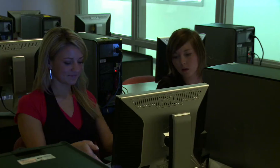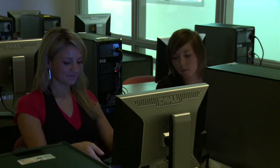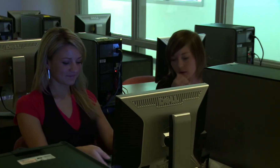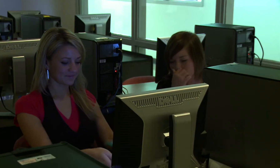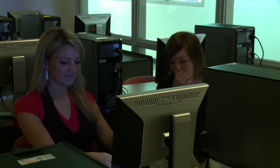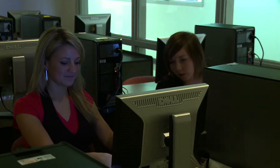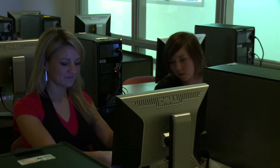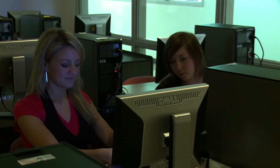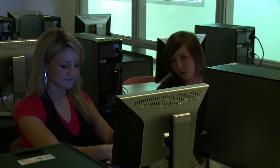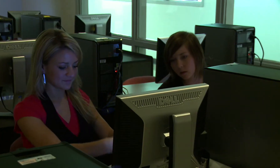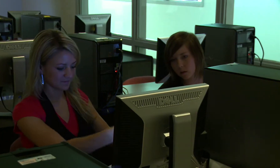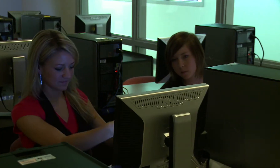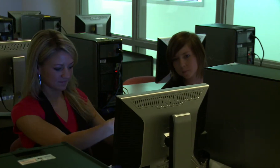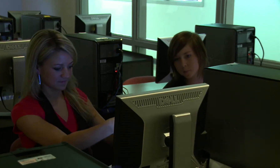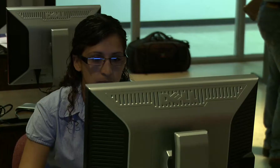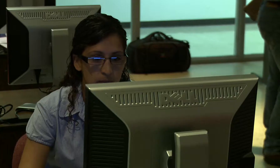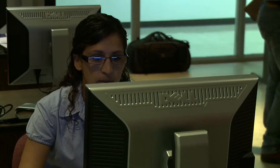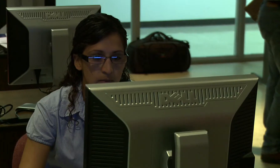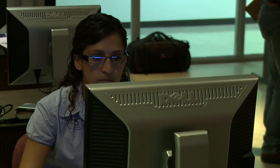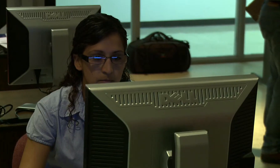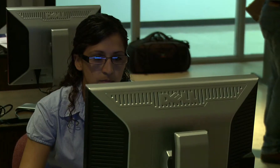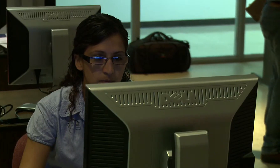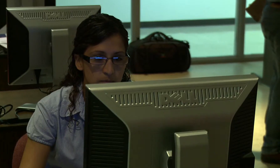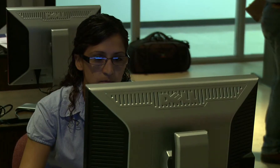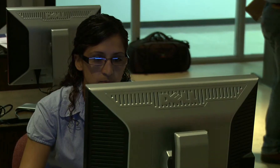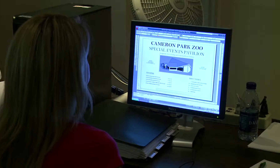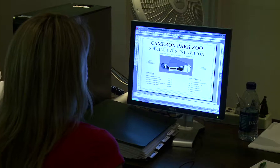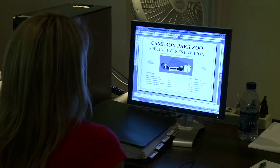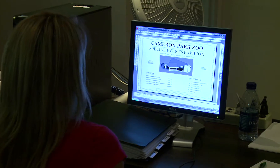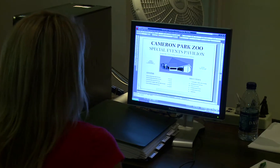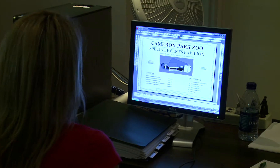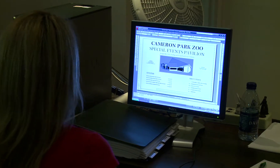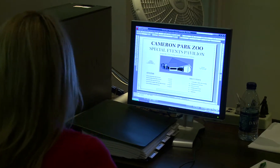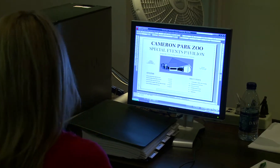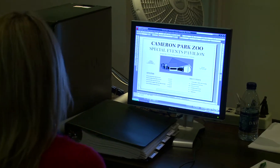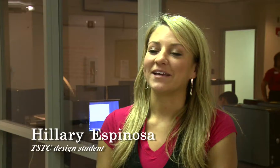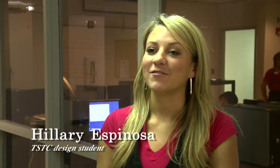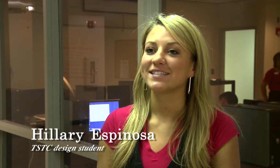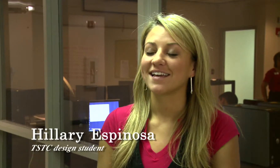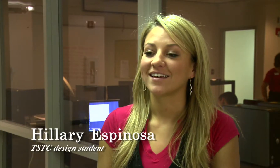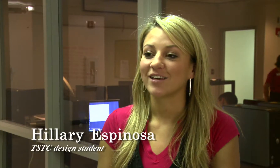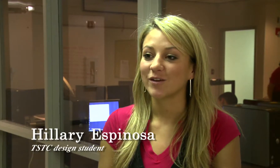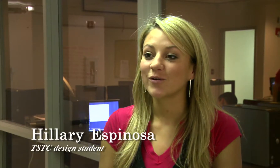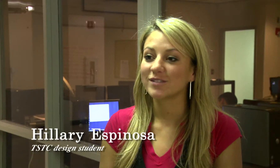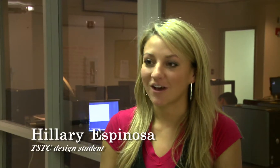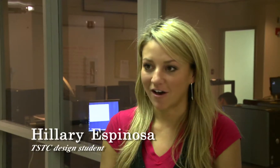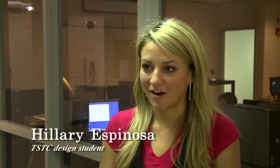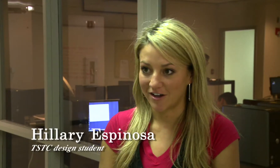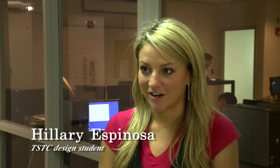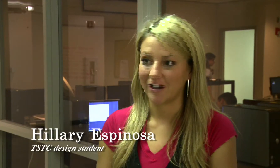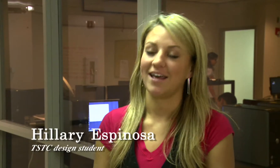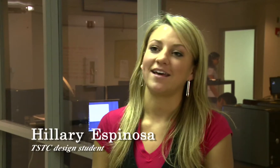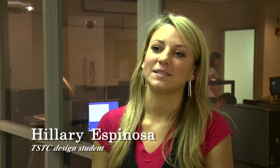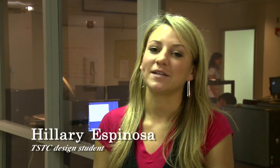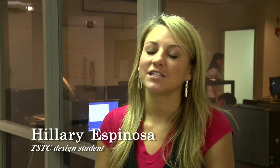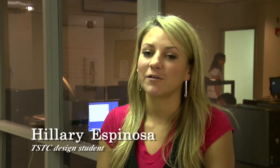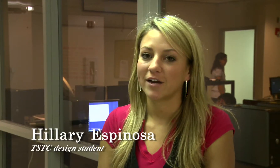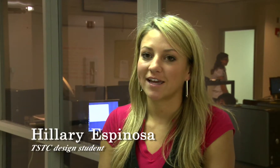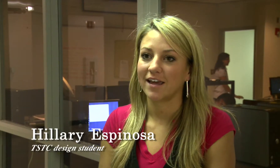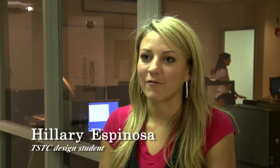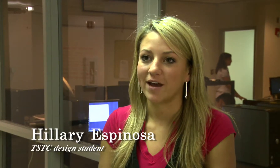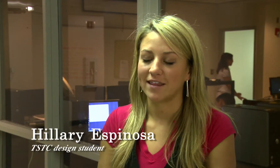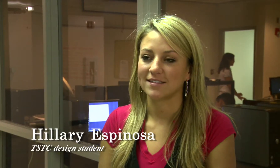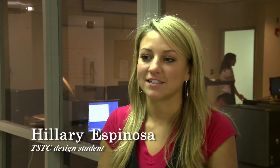students was learning to work with a client to implement their vision for the projects. It was a huge honor,